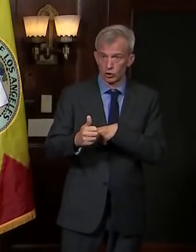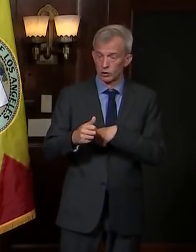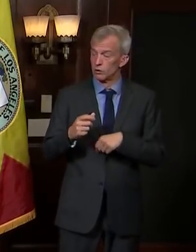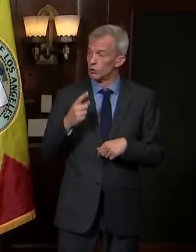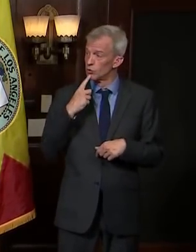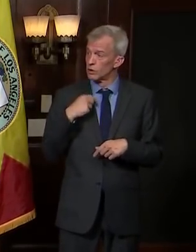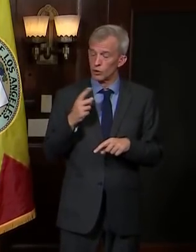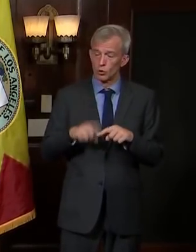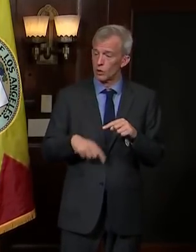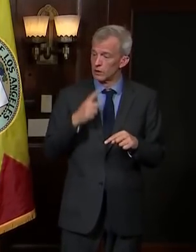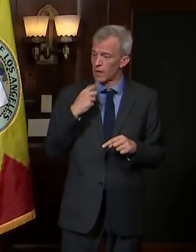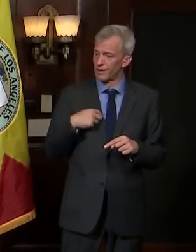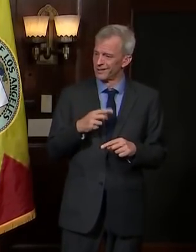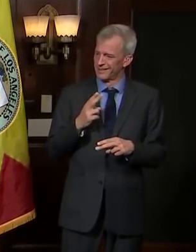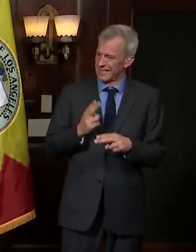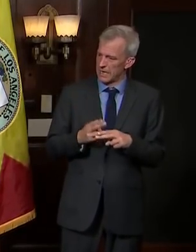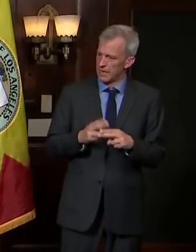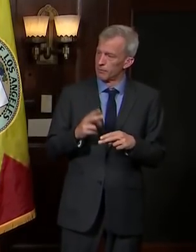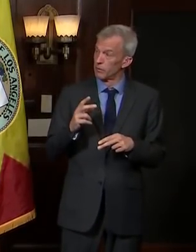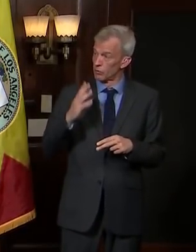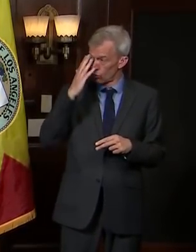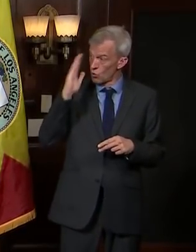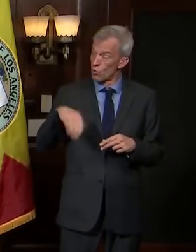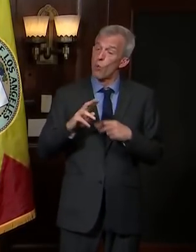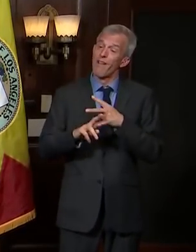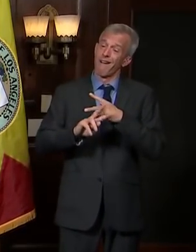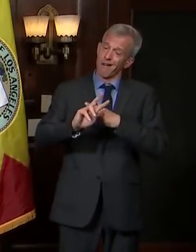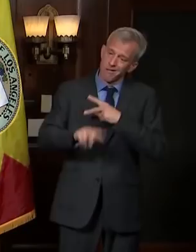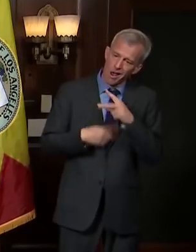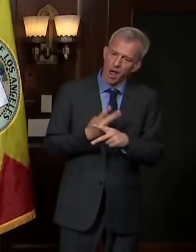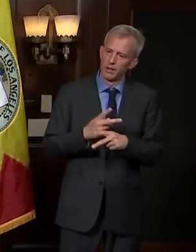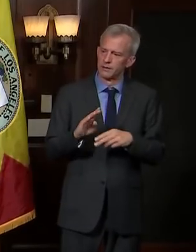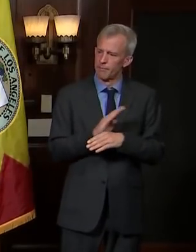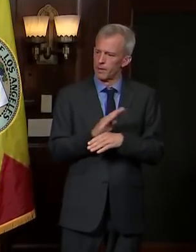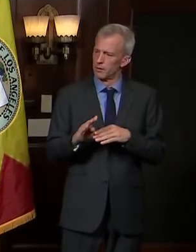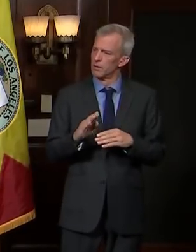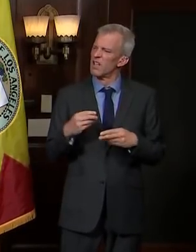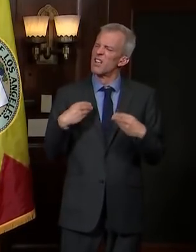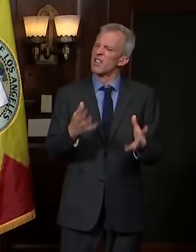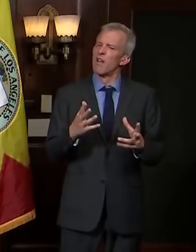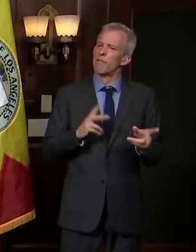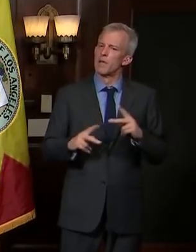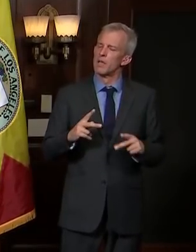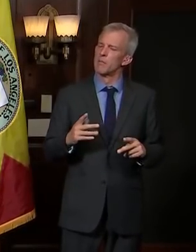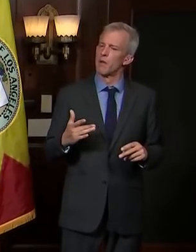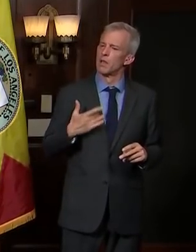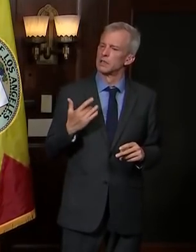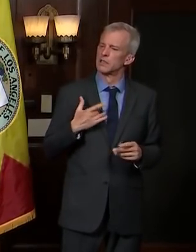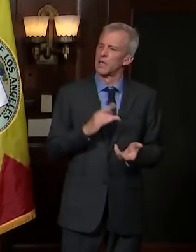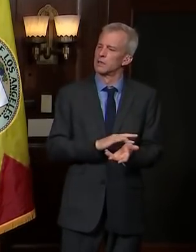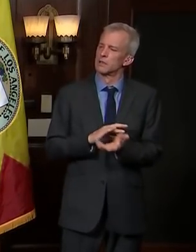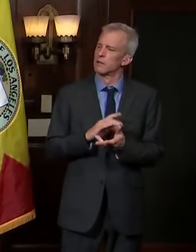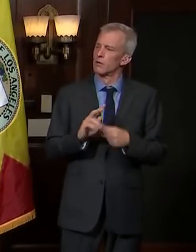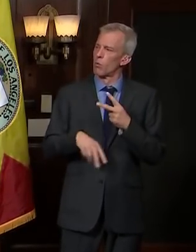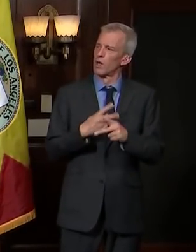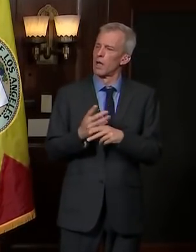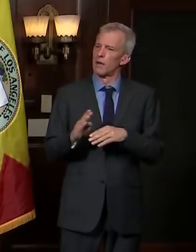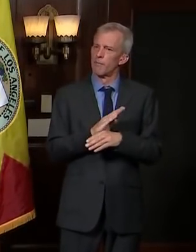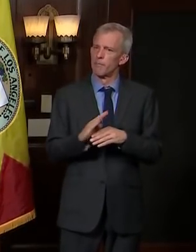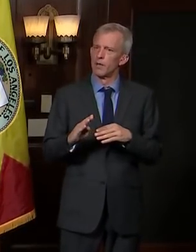the business. Can you tell us what types of businesses they are, sort of give people a sense of the types of businesses that are still staying